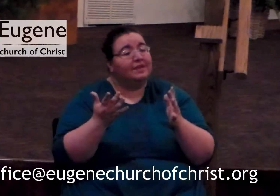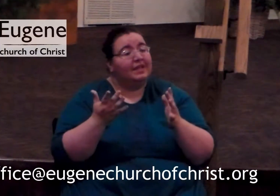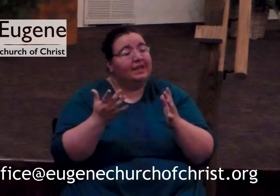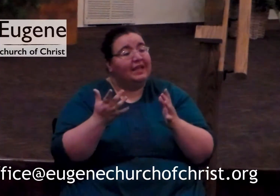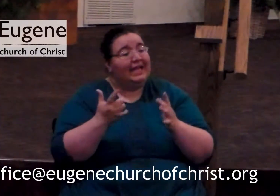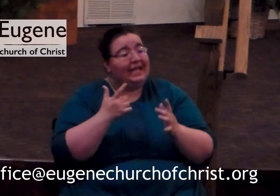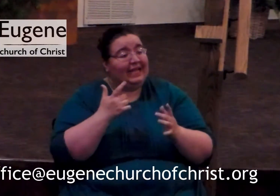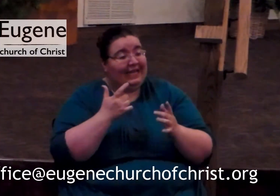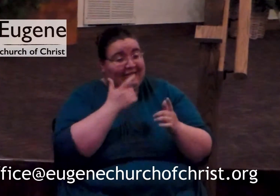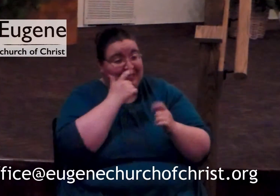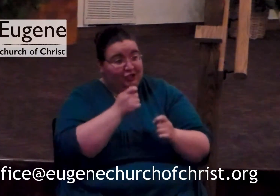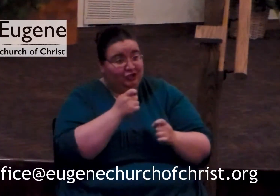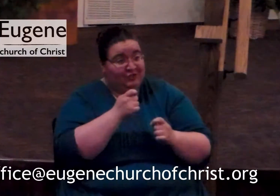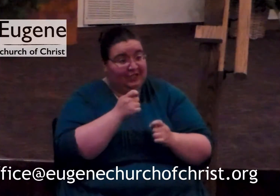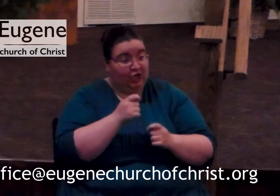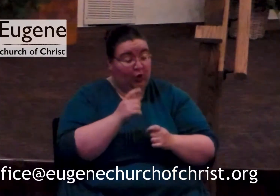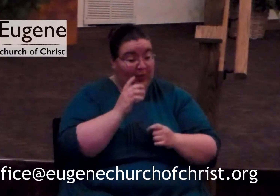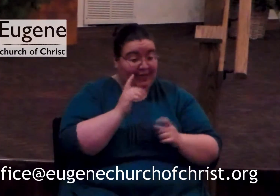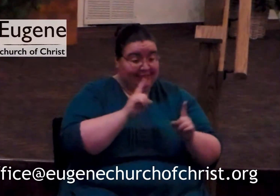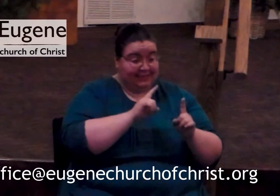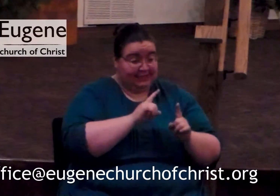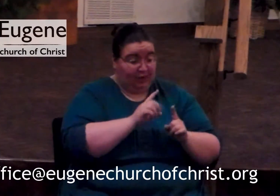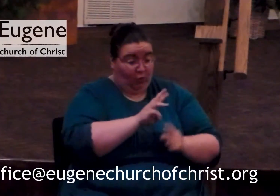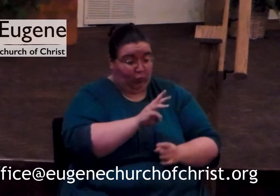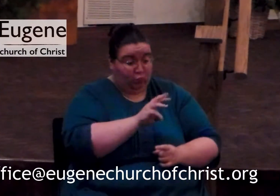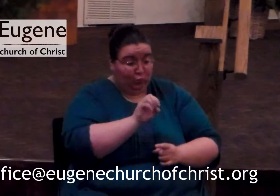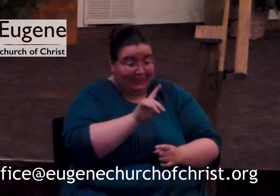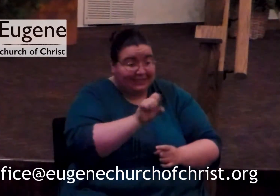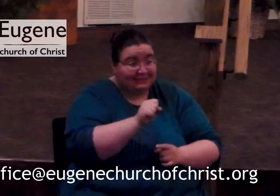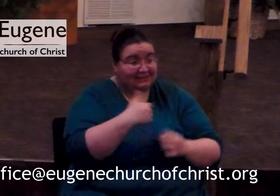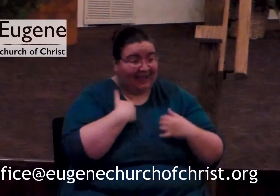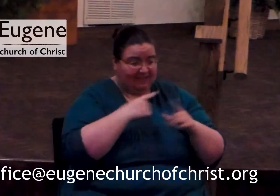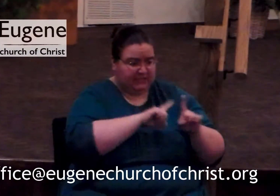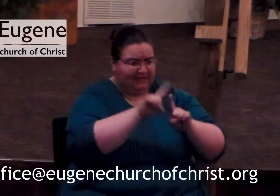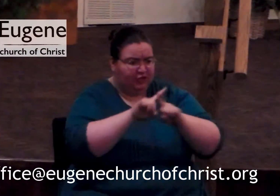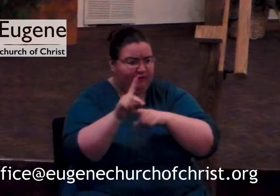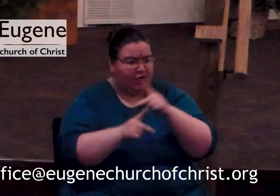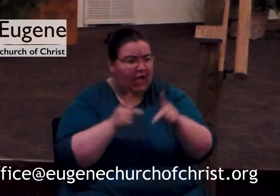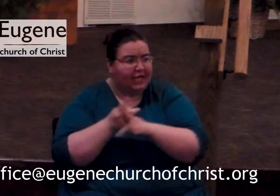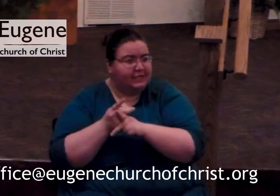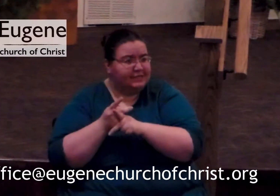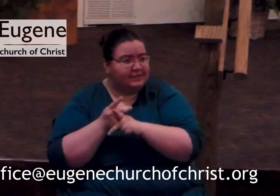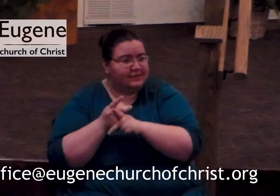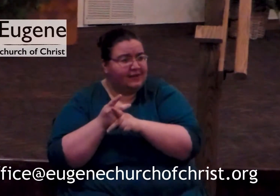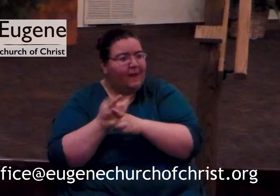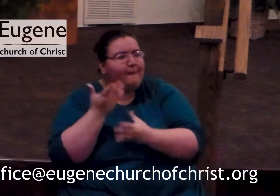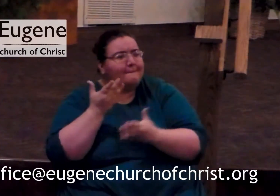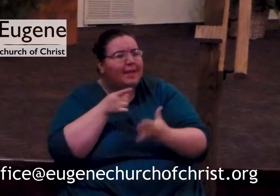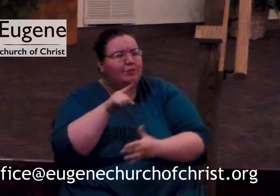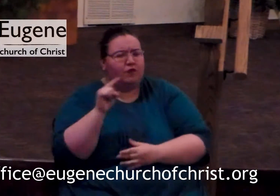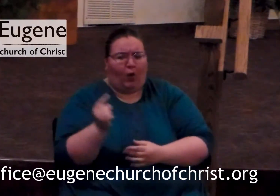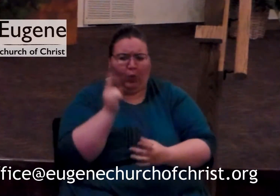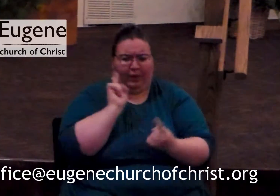of thorn, and that is the only kind of thorn that you ever look for, at some point in life you're going to be surprised by another kind of thorn when it pricks your